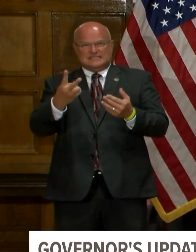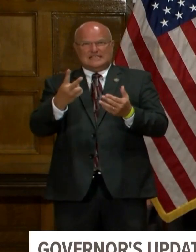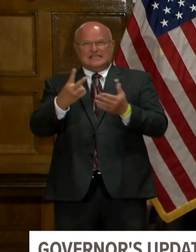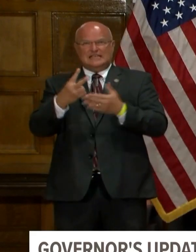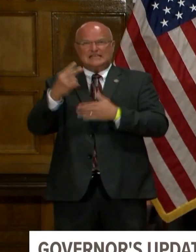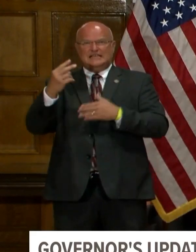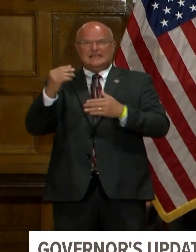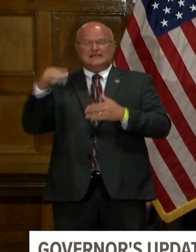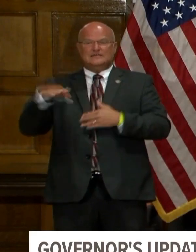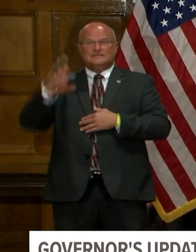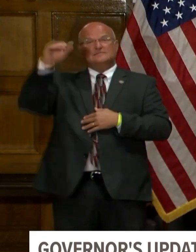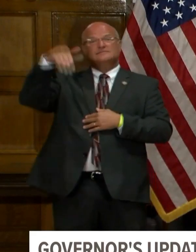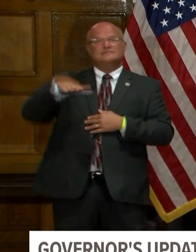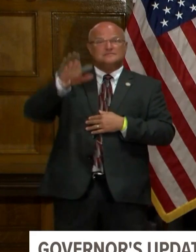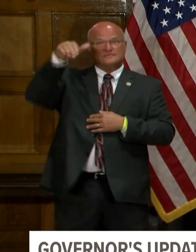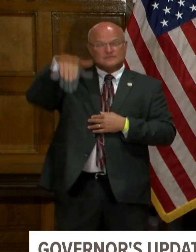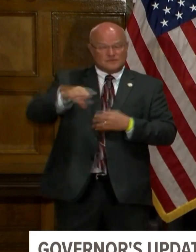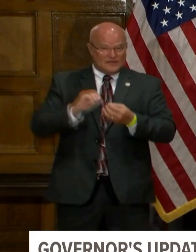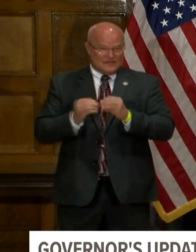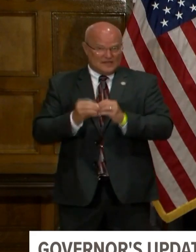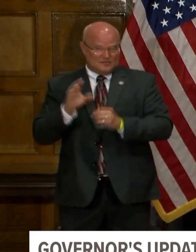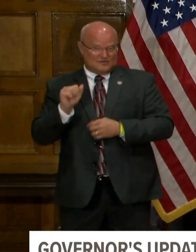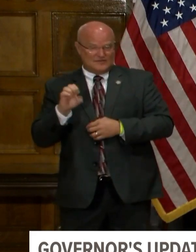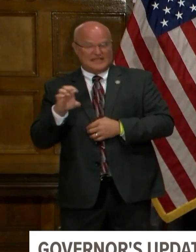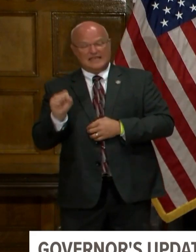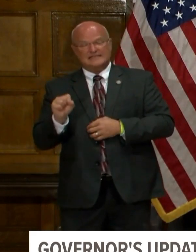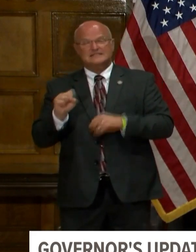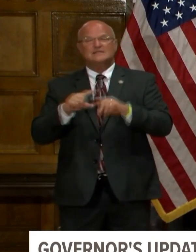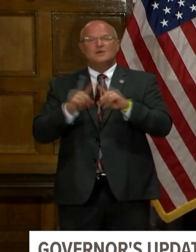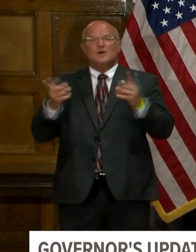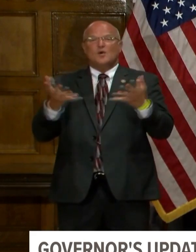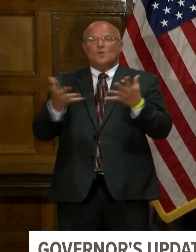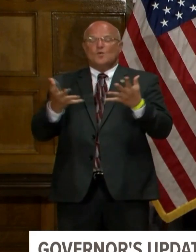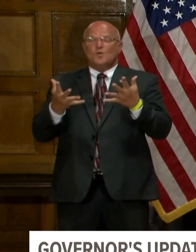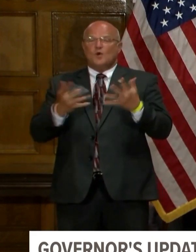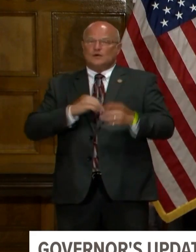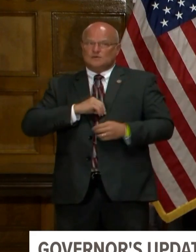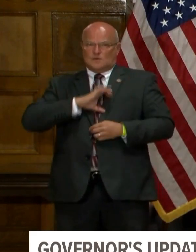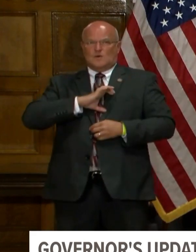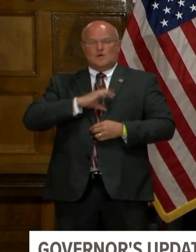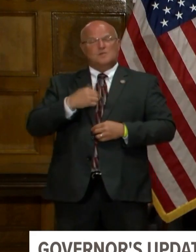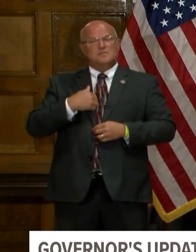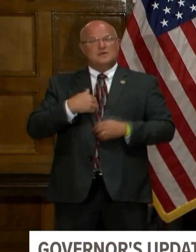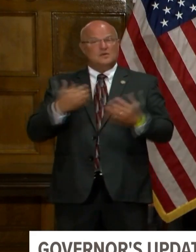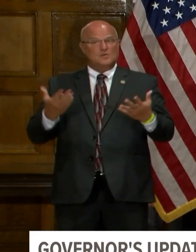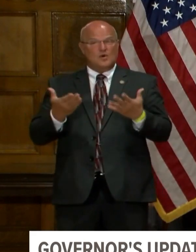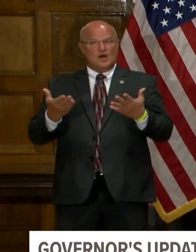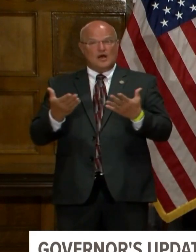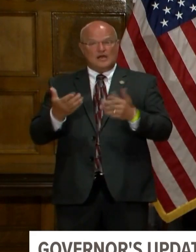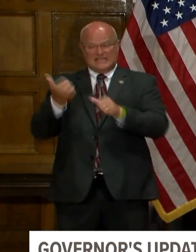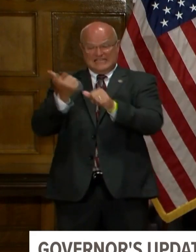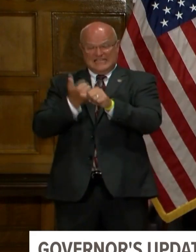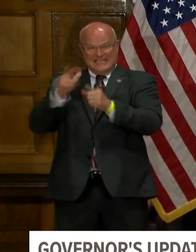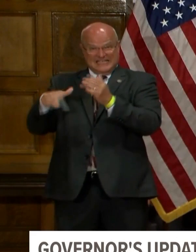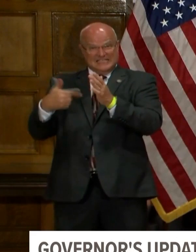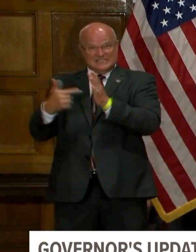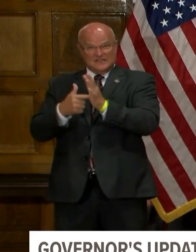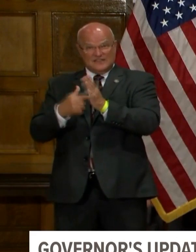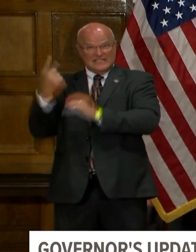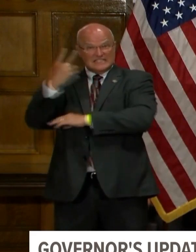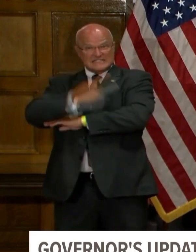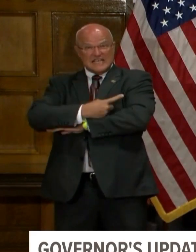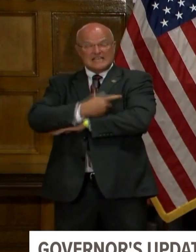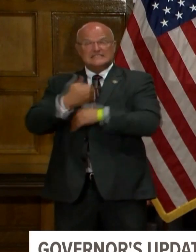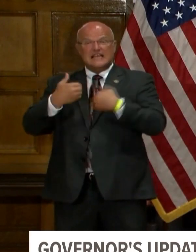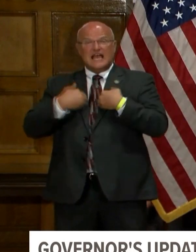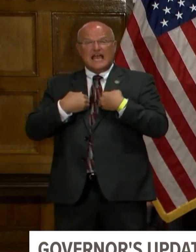a seesaw in the number of cases. But what was encouraging to me was the fact that on each of these days,